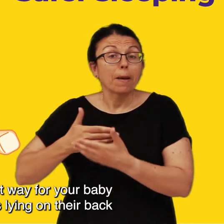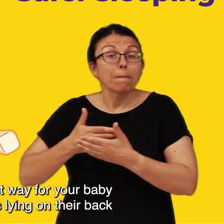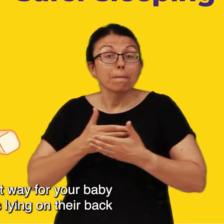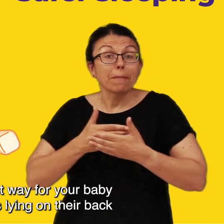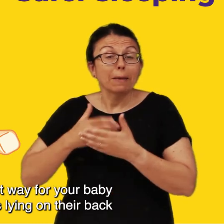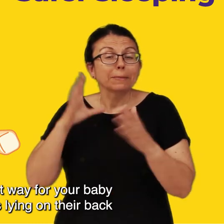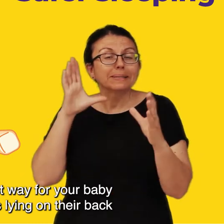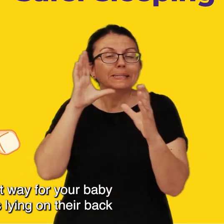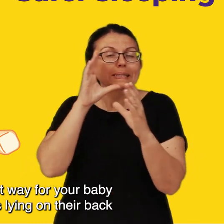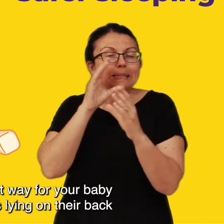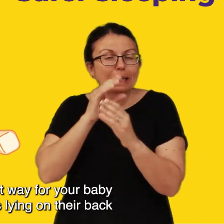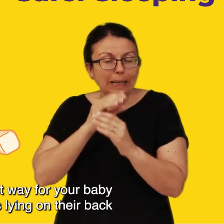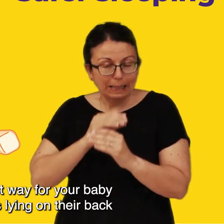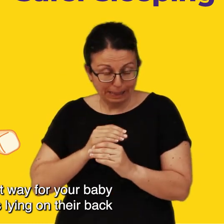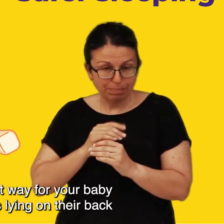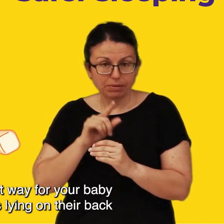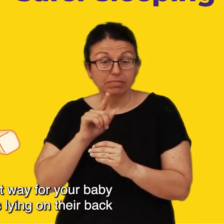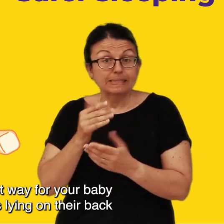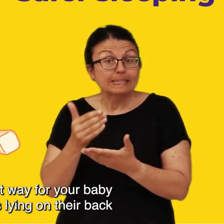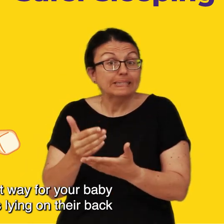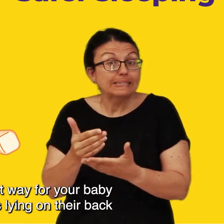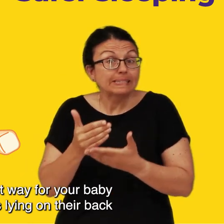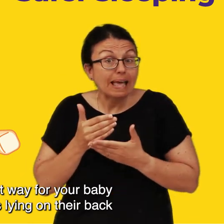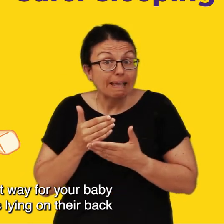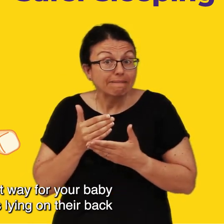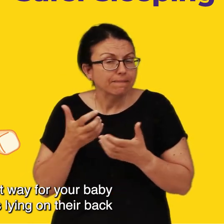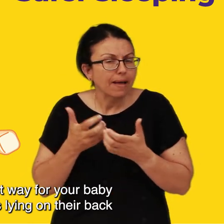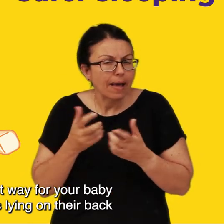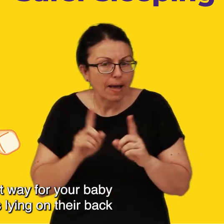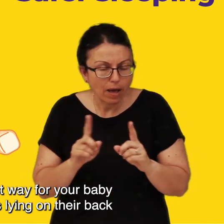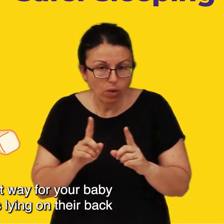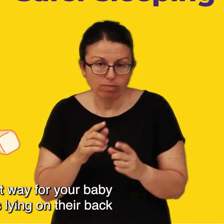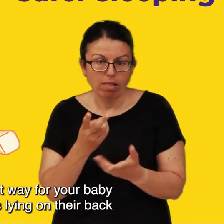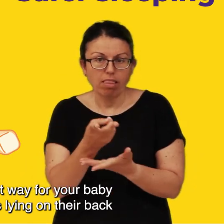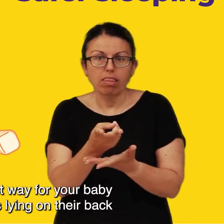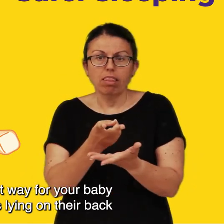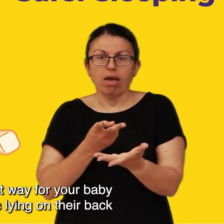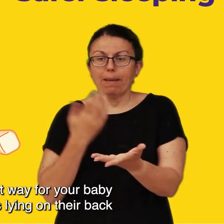The safest way for your baby to sleep is lying on their back.